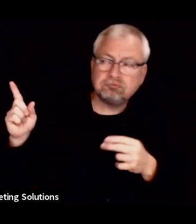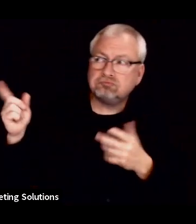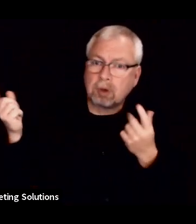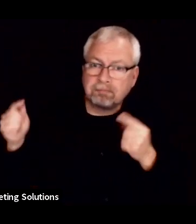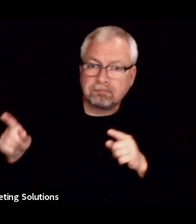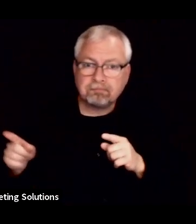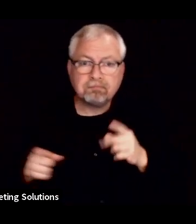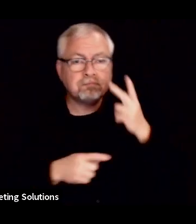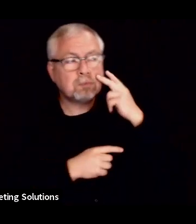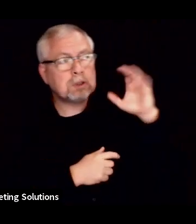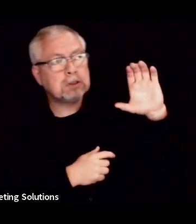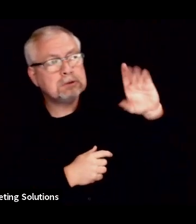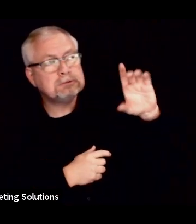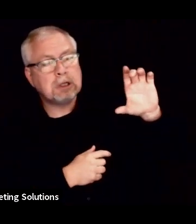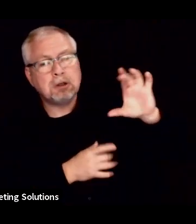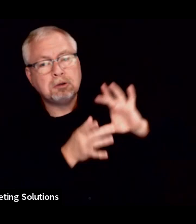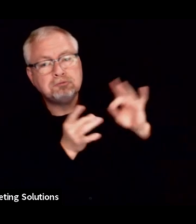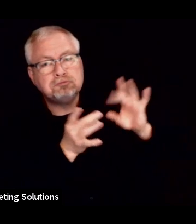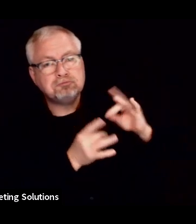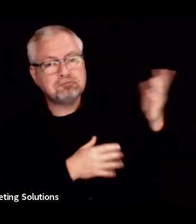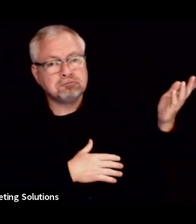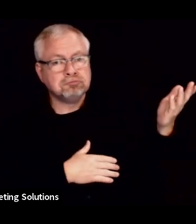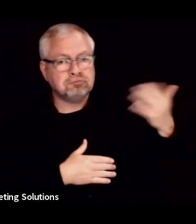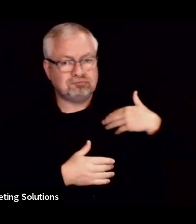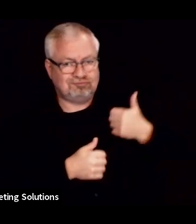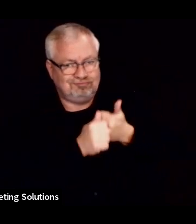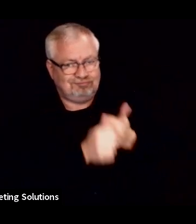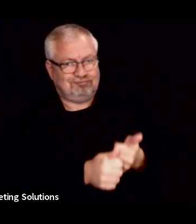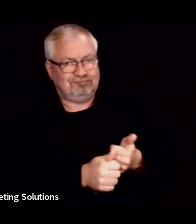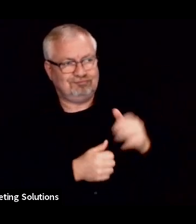I mean, certainly their guidance as of March was